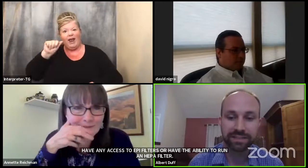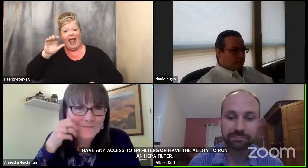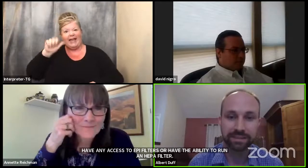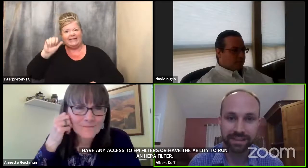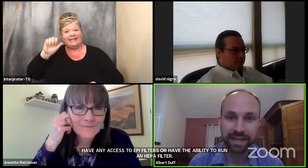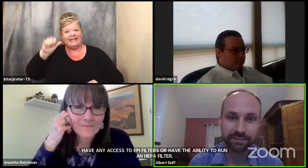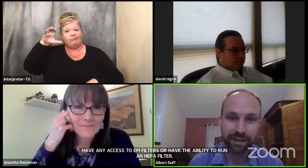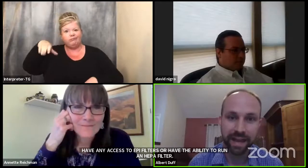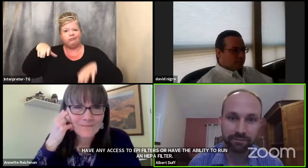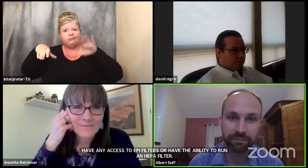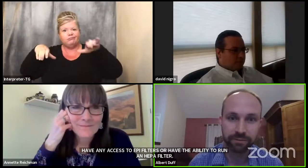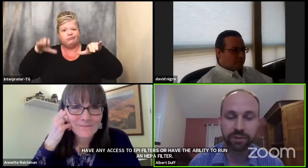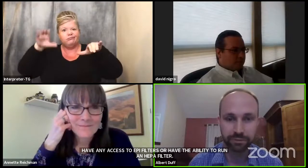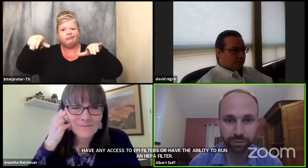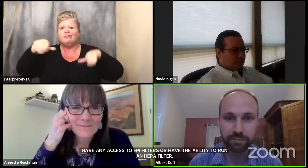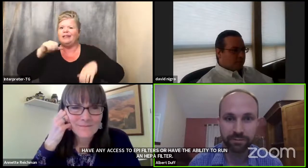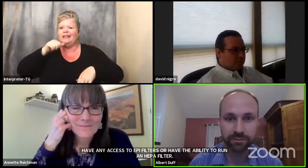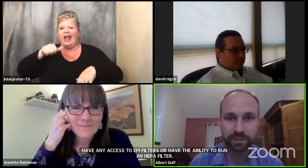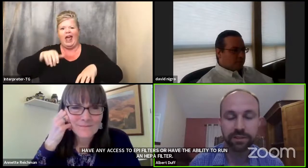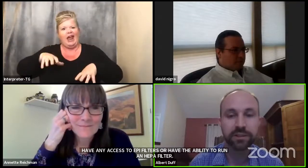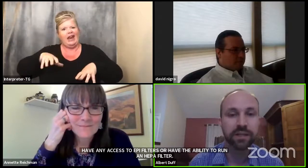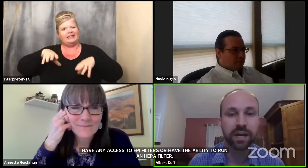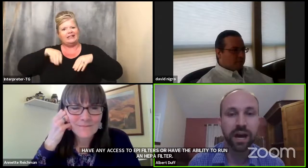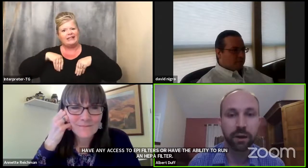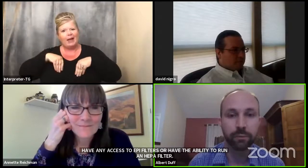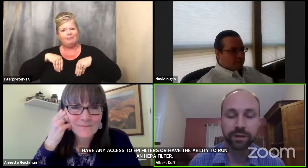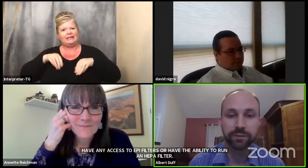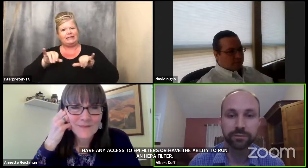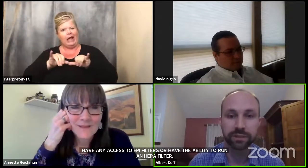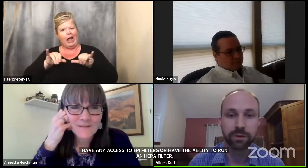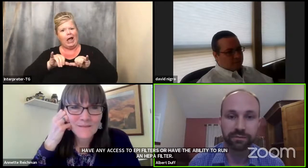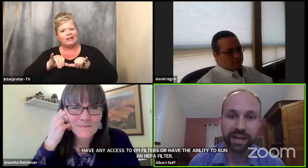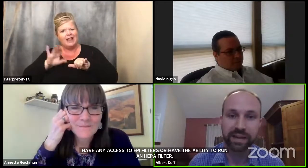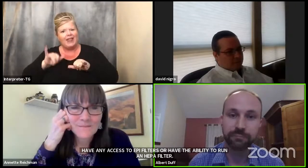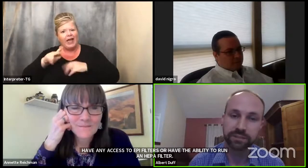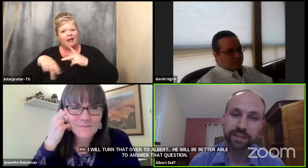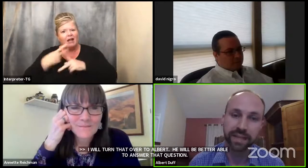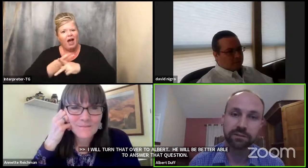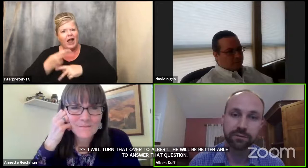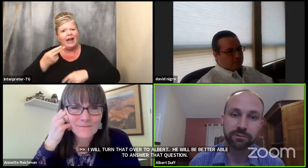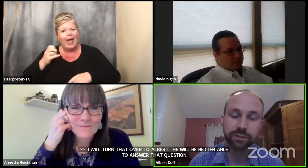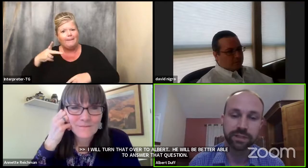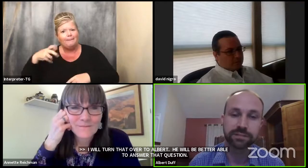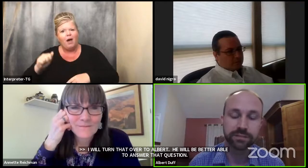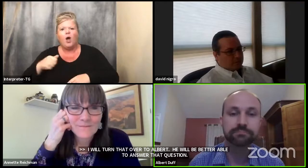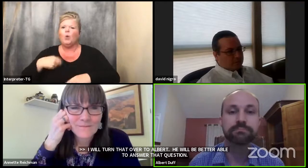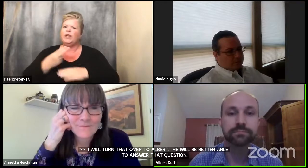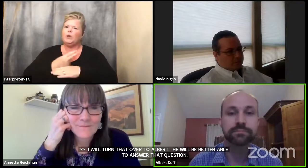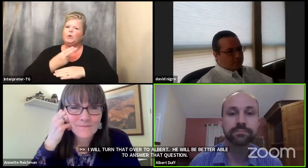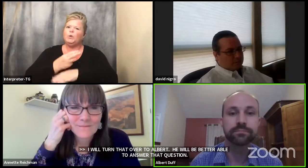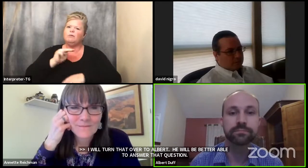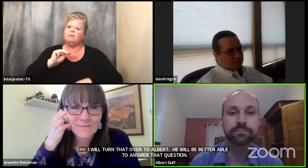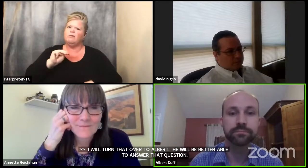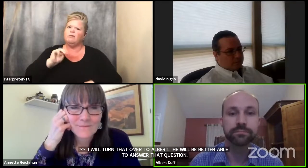not accept the size of a HEPA filter, a true HEPA filter. We use a MERV 8, which is standard for those units.